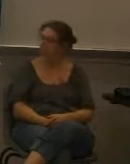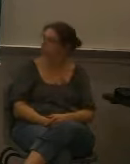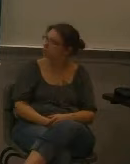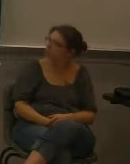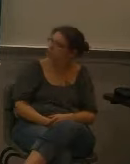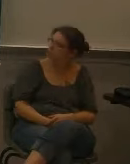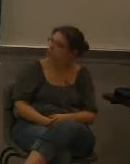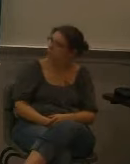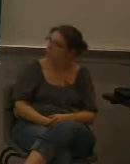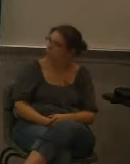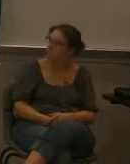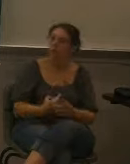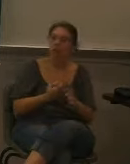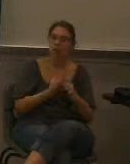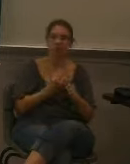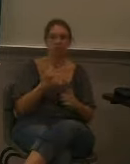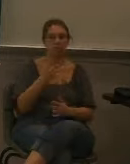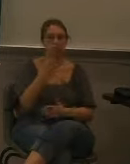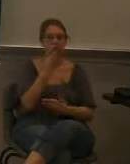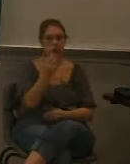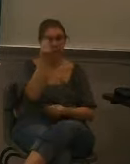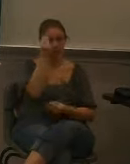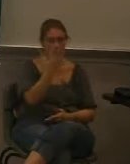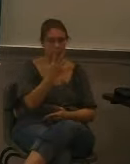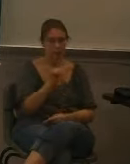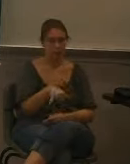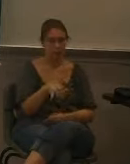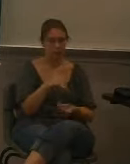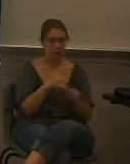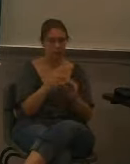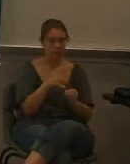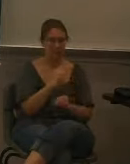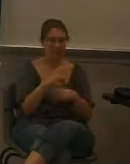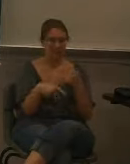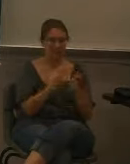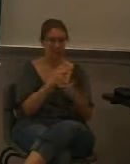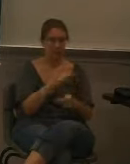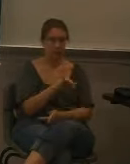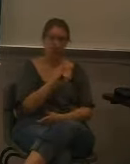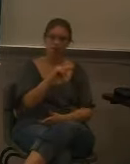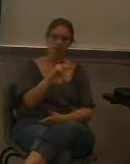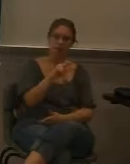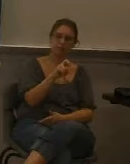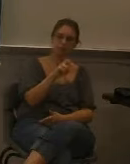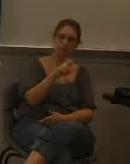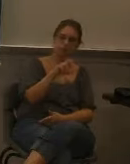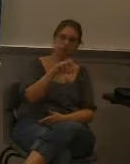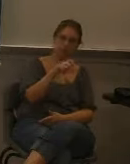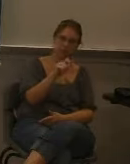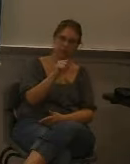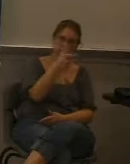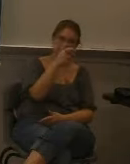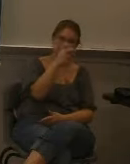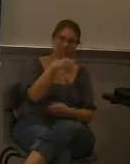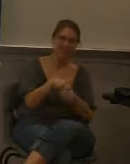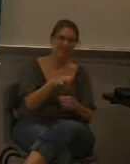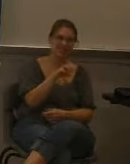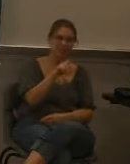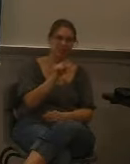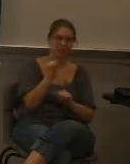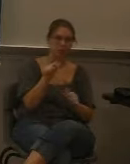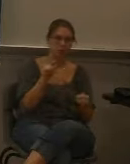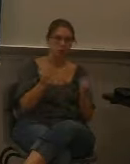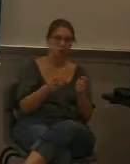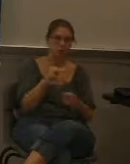And then there's some pretty good information that the numbers and types of invertebrates and sediments can alter